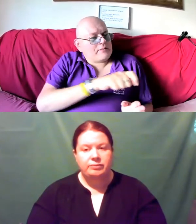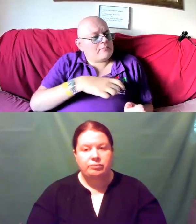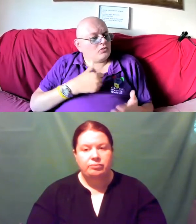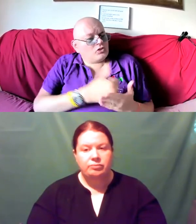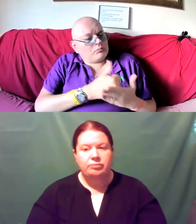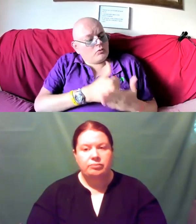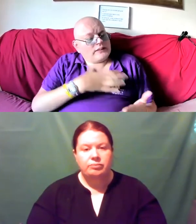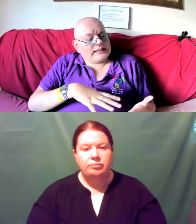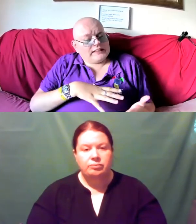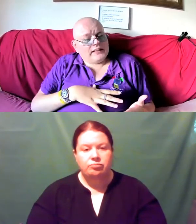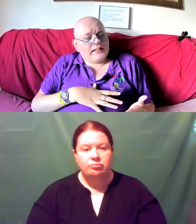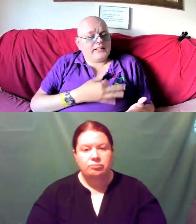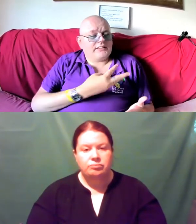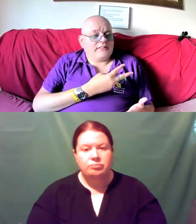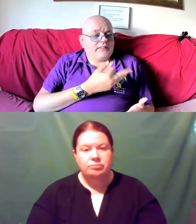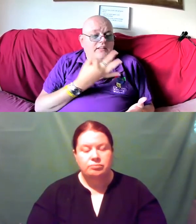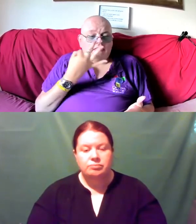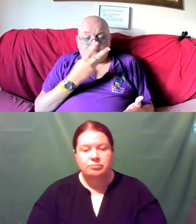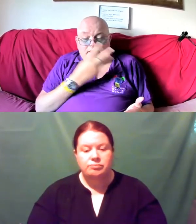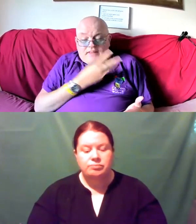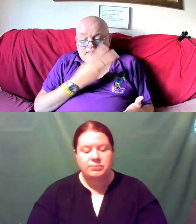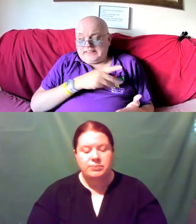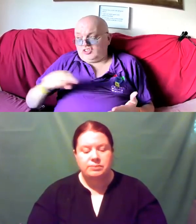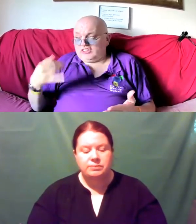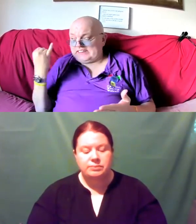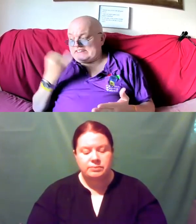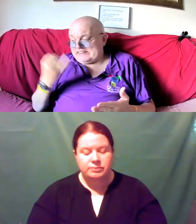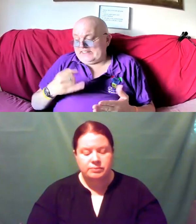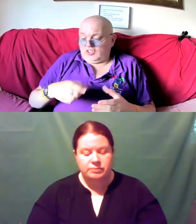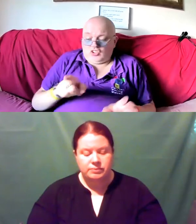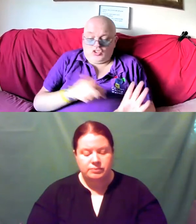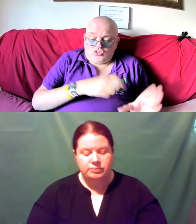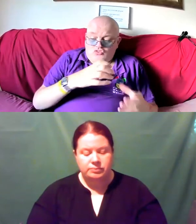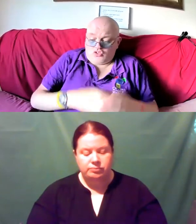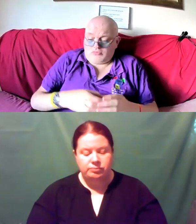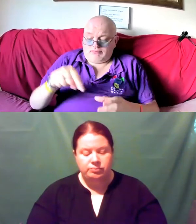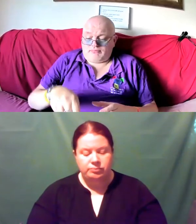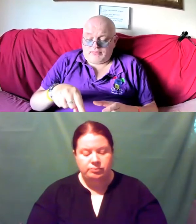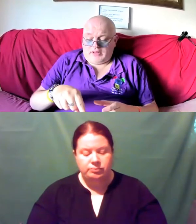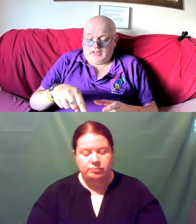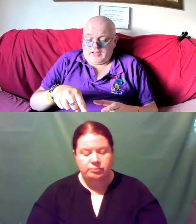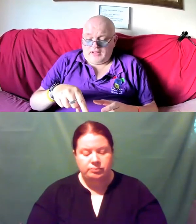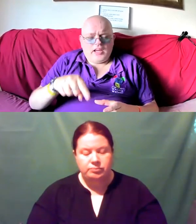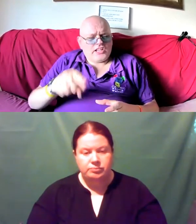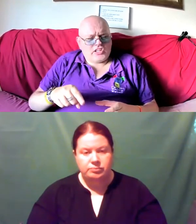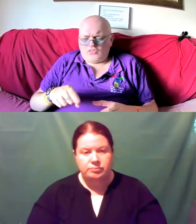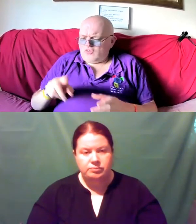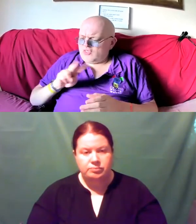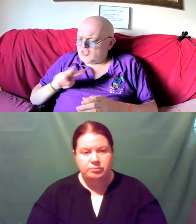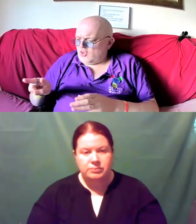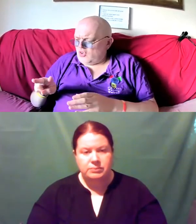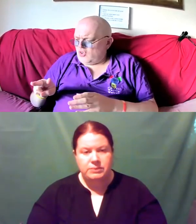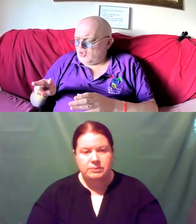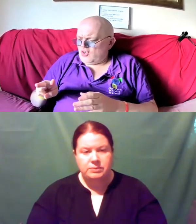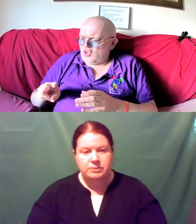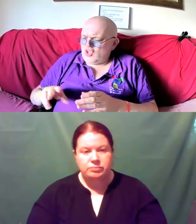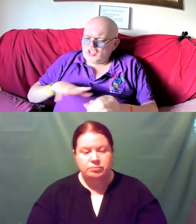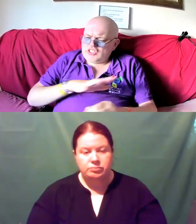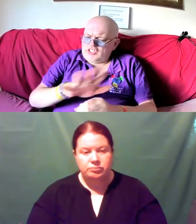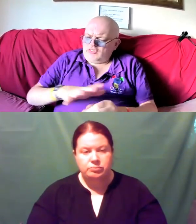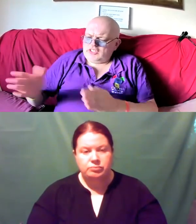a 13 to 16 youth group as well. So we definitely did witness that shift and it affected the way